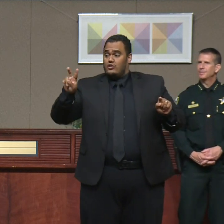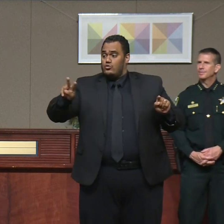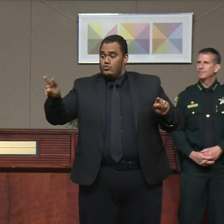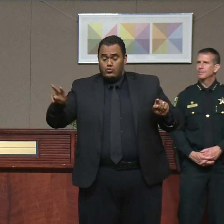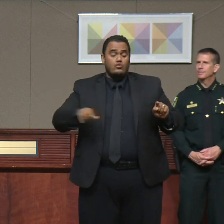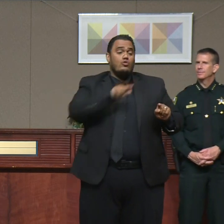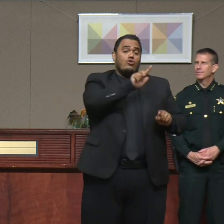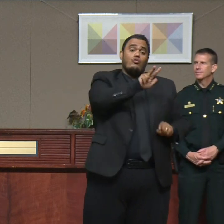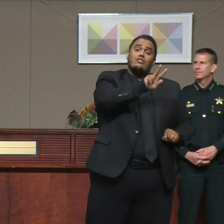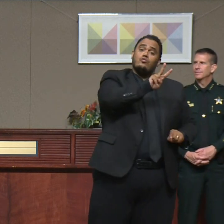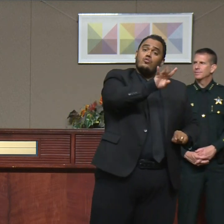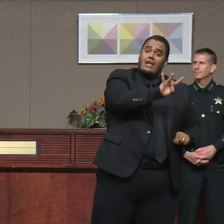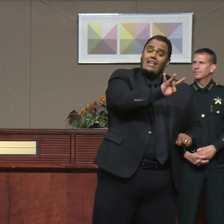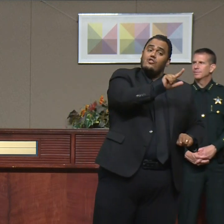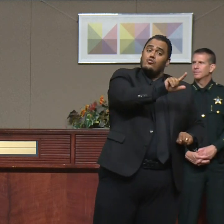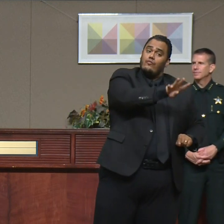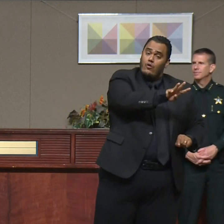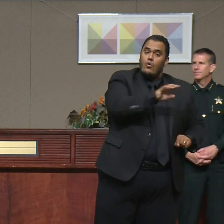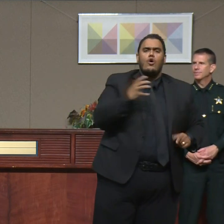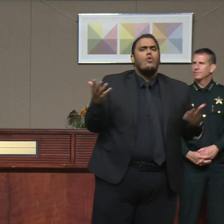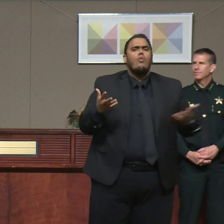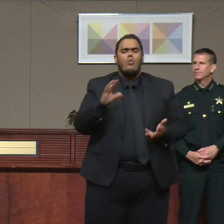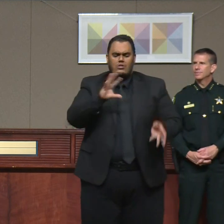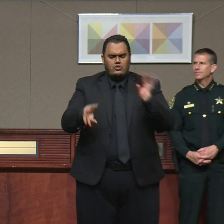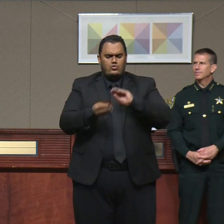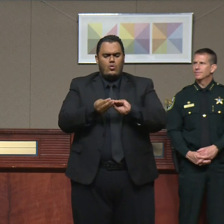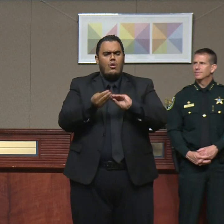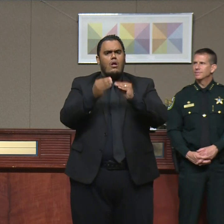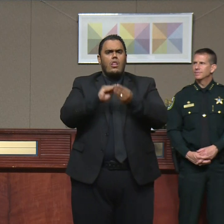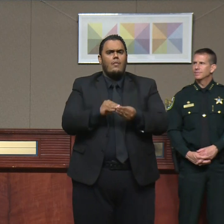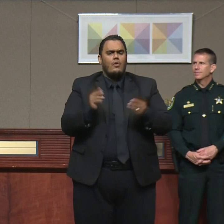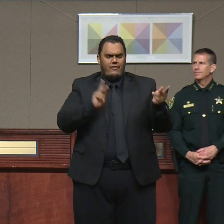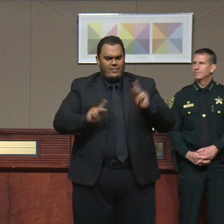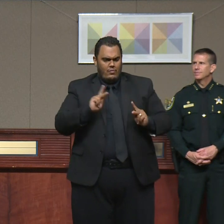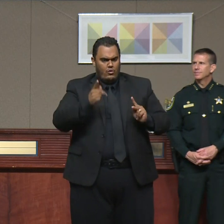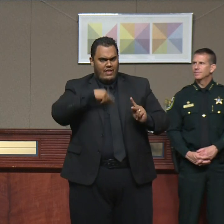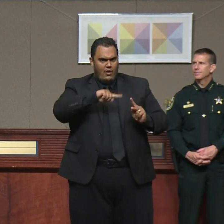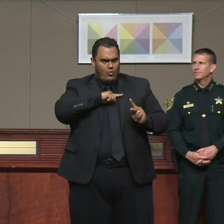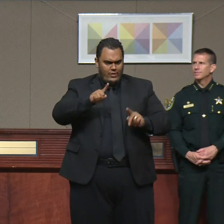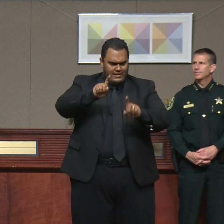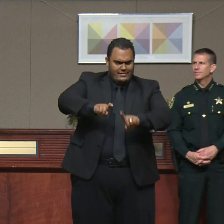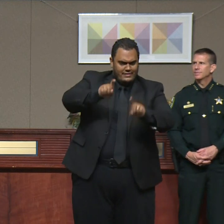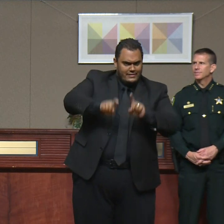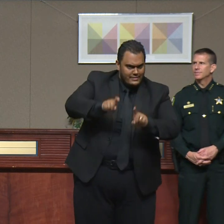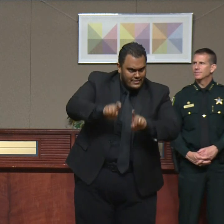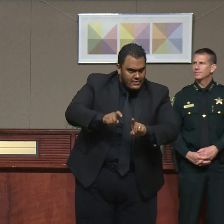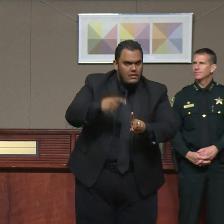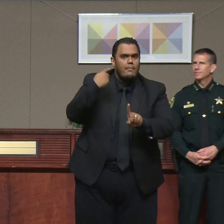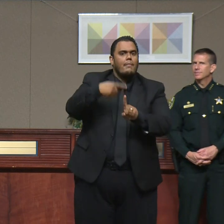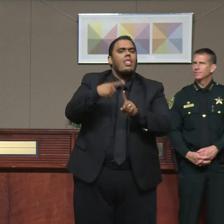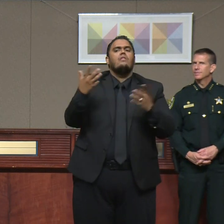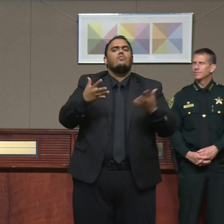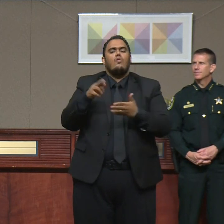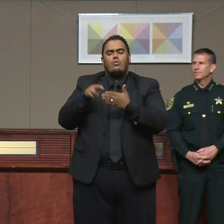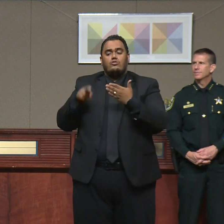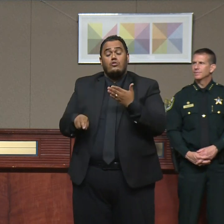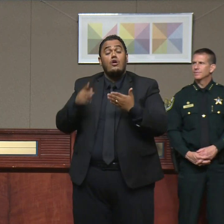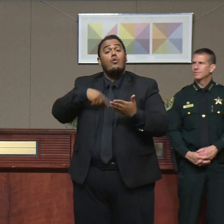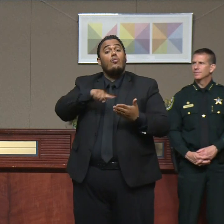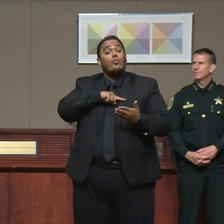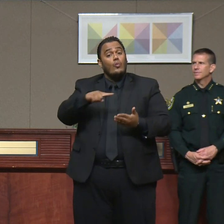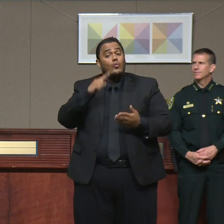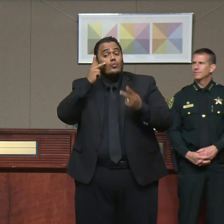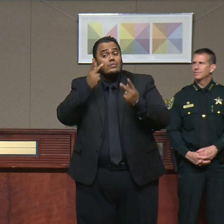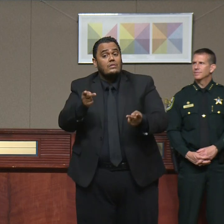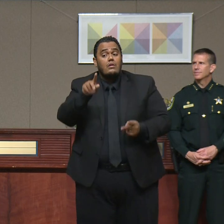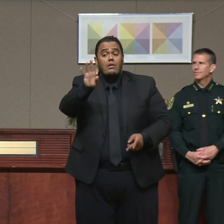was the total of patients or residents that we saw, and what was the result of the test. We saw